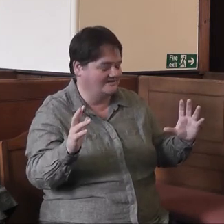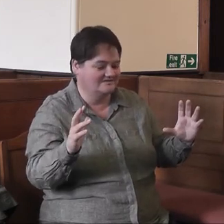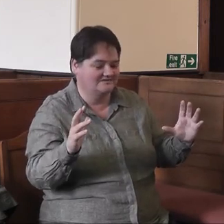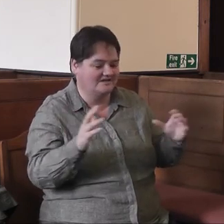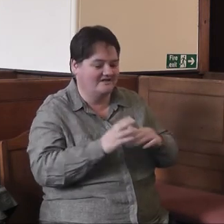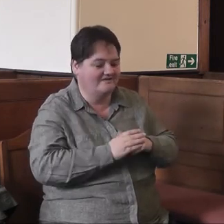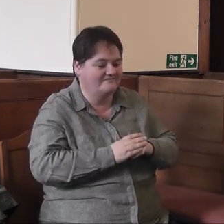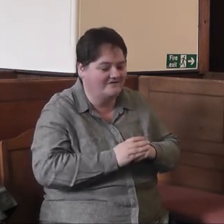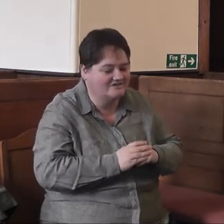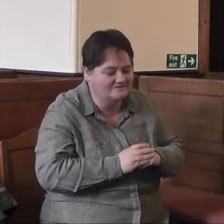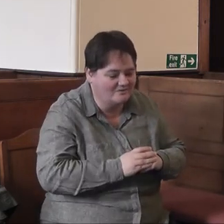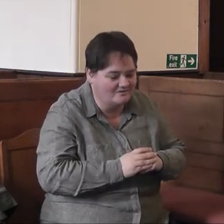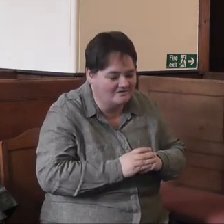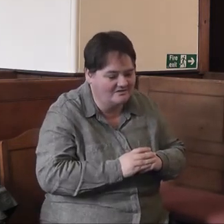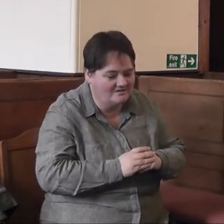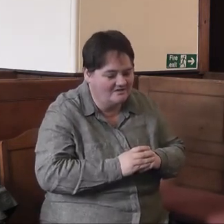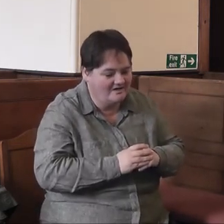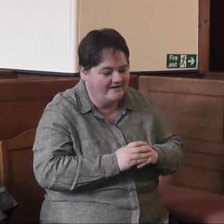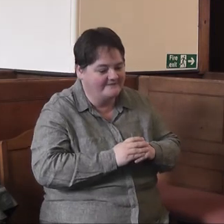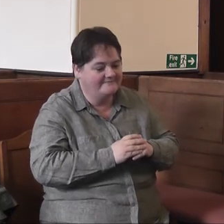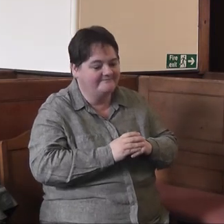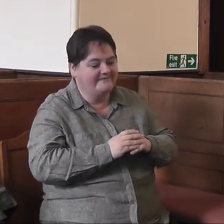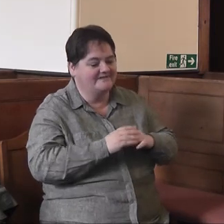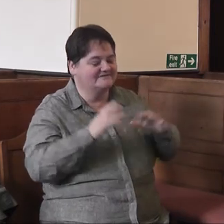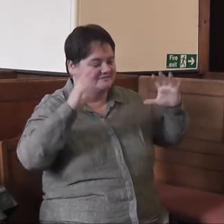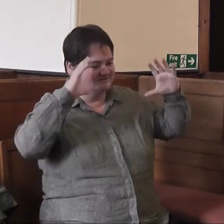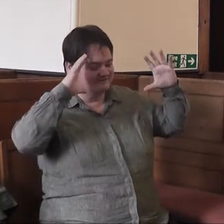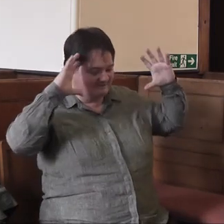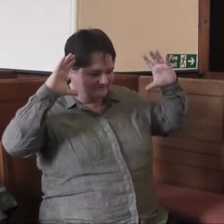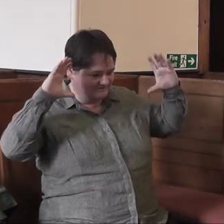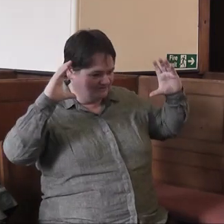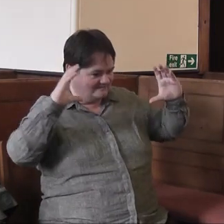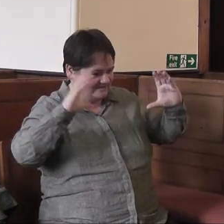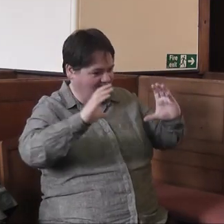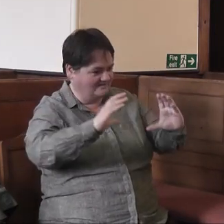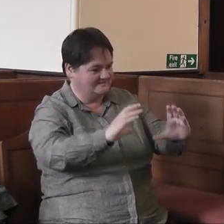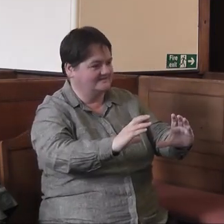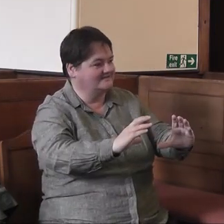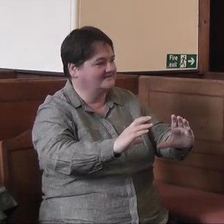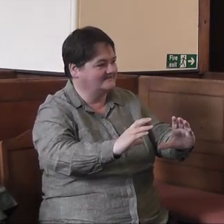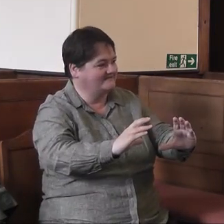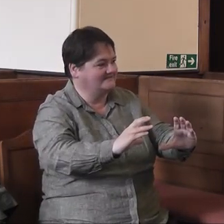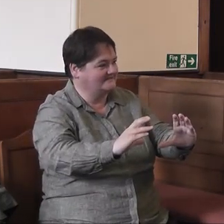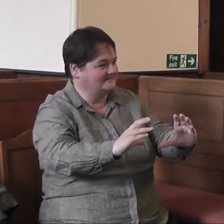things, and the first one, it's almost as though we're zooming in to the nativity scene,